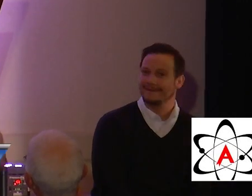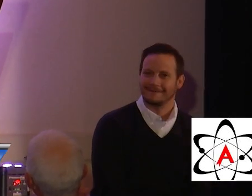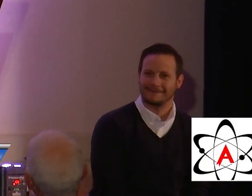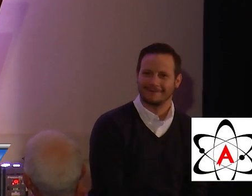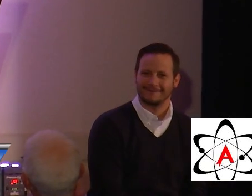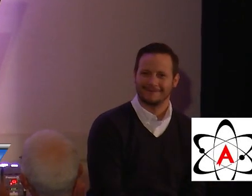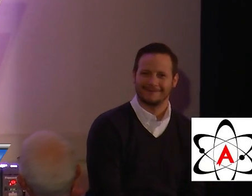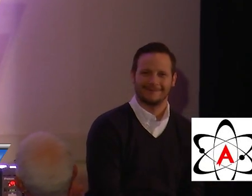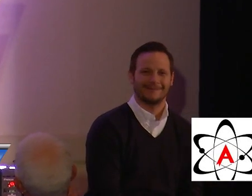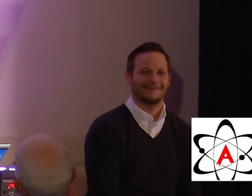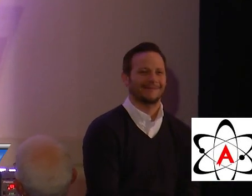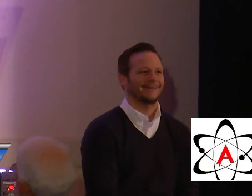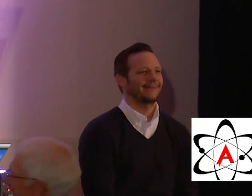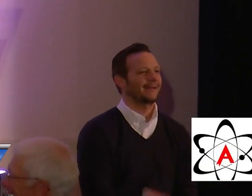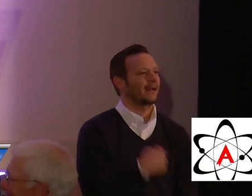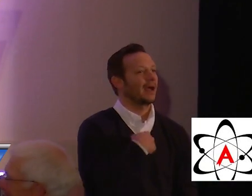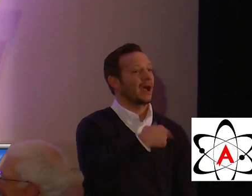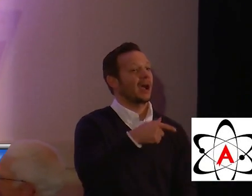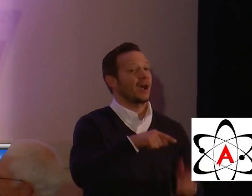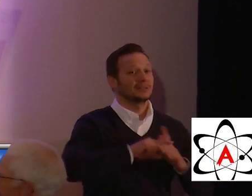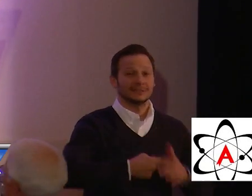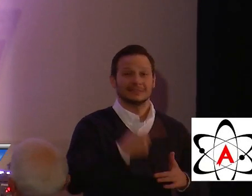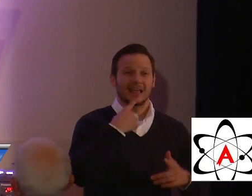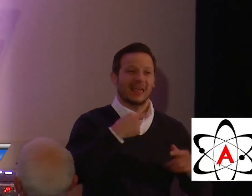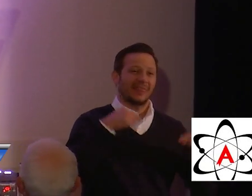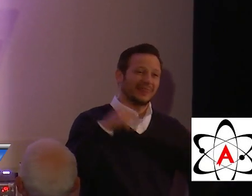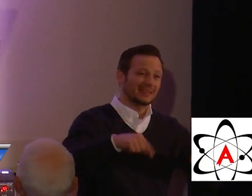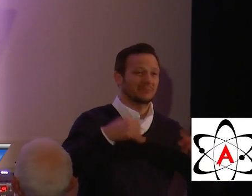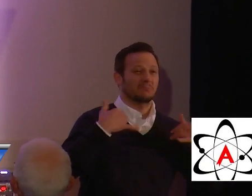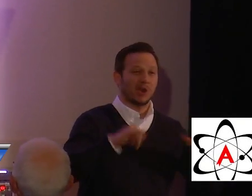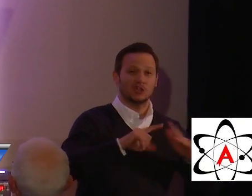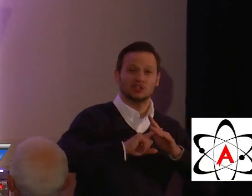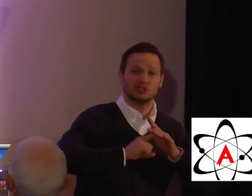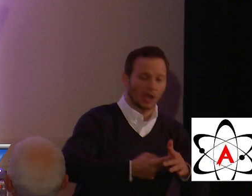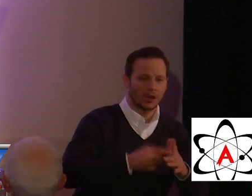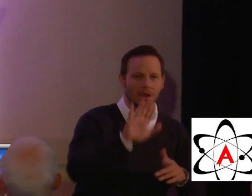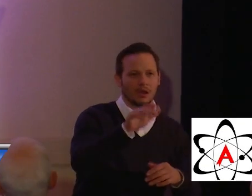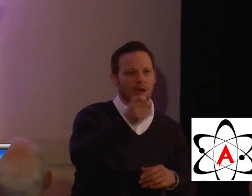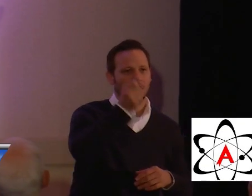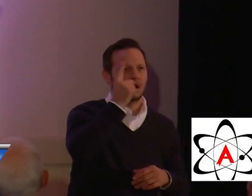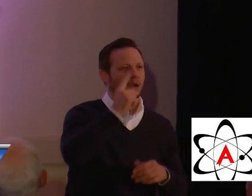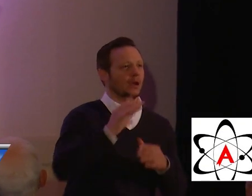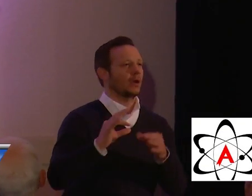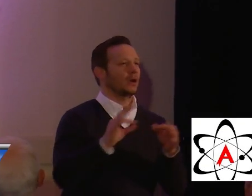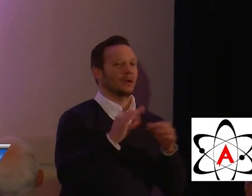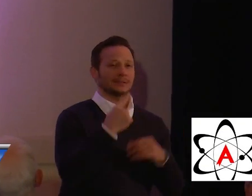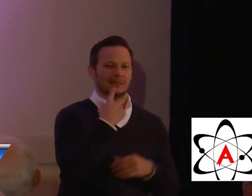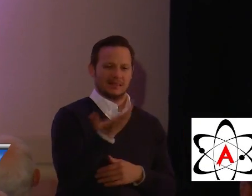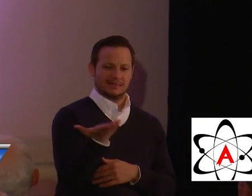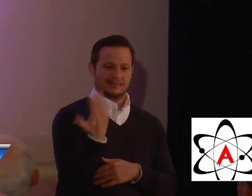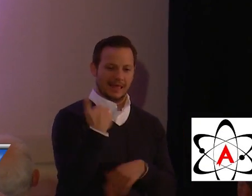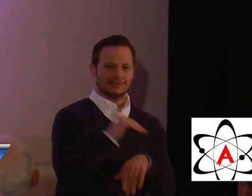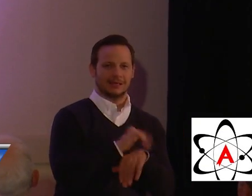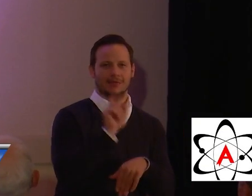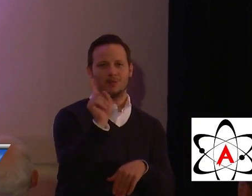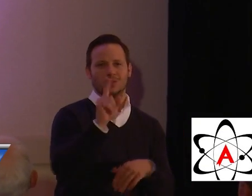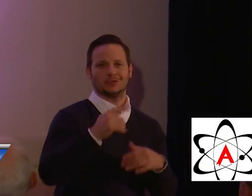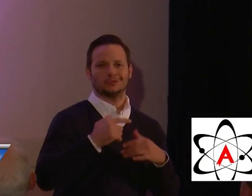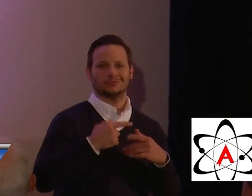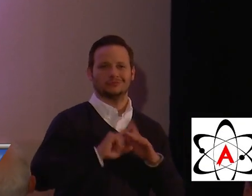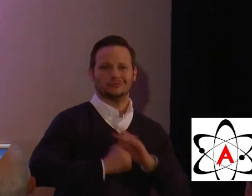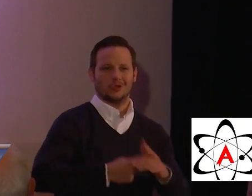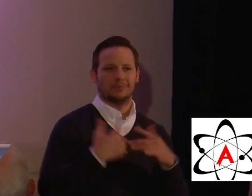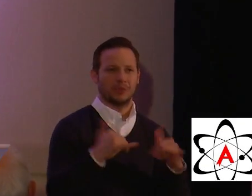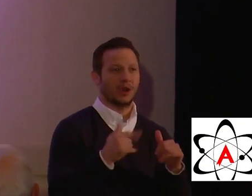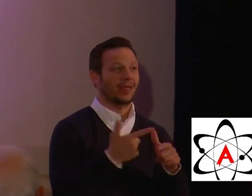I was going to come out and say, let's get this party started, but the rumor has it that the party started last night at the bar and then migrated up to the